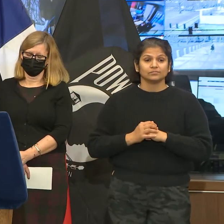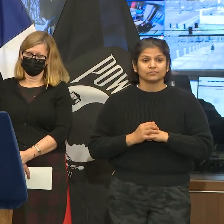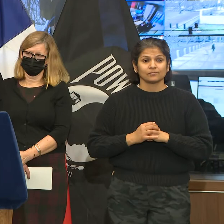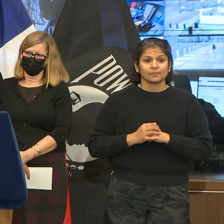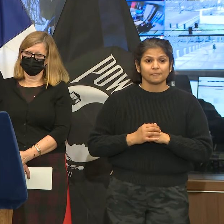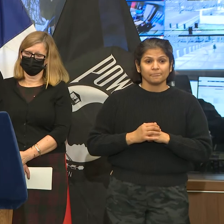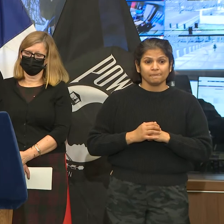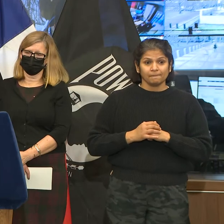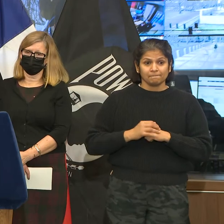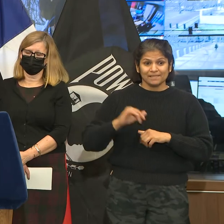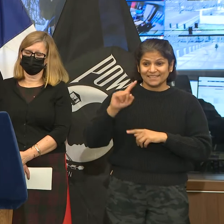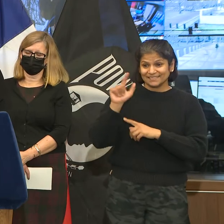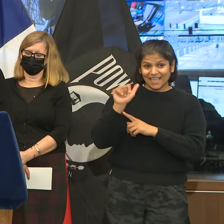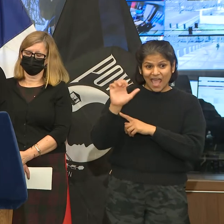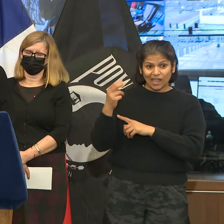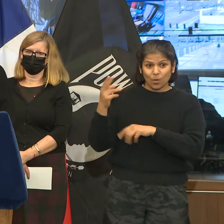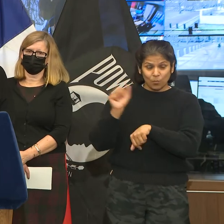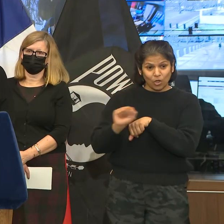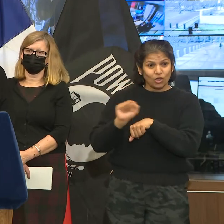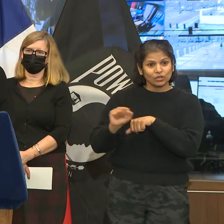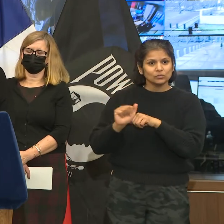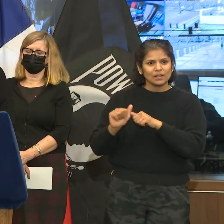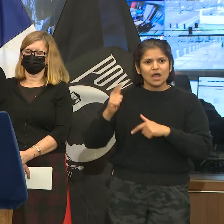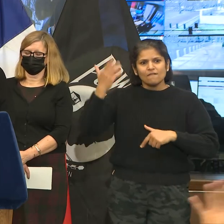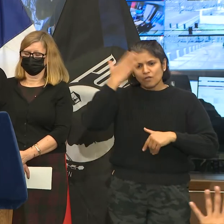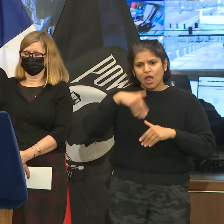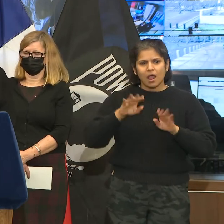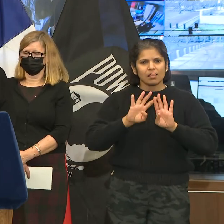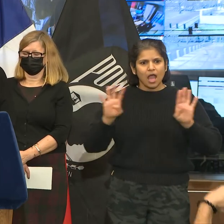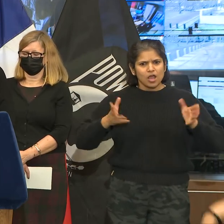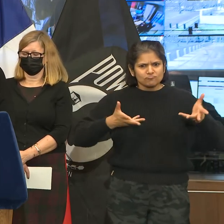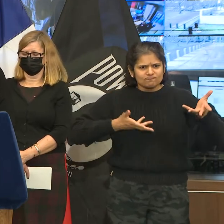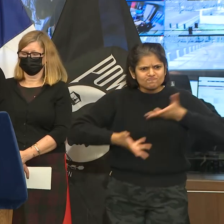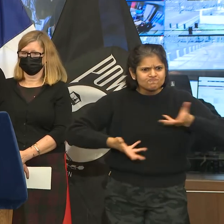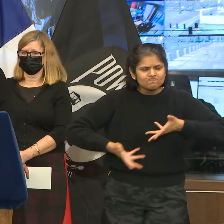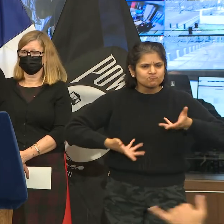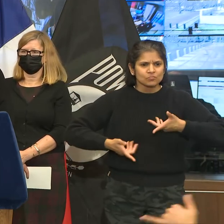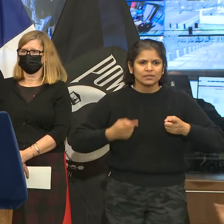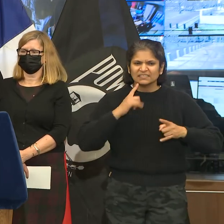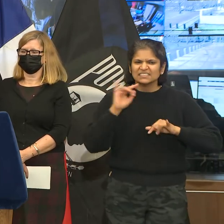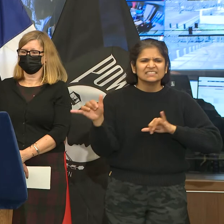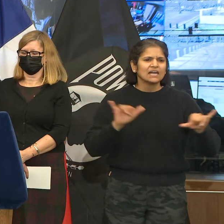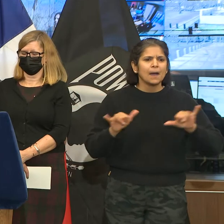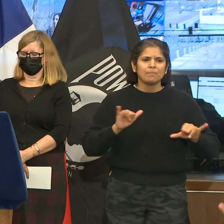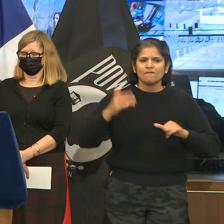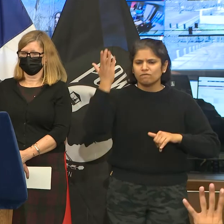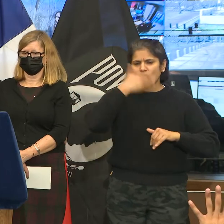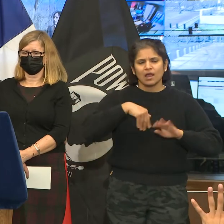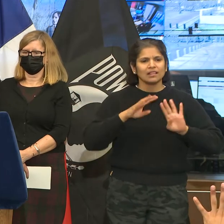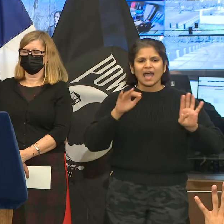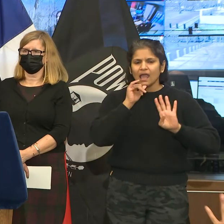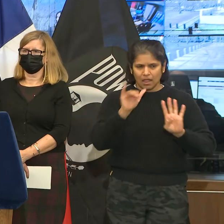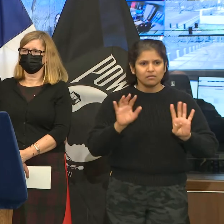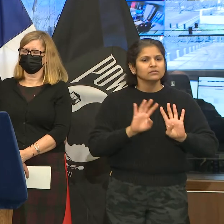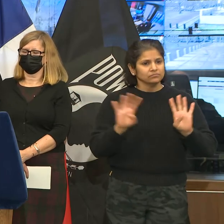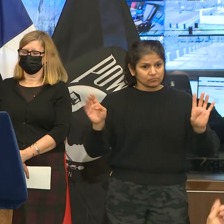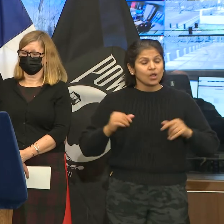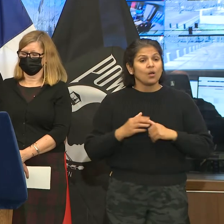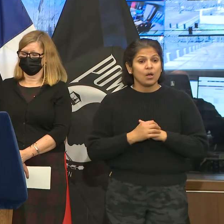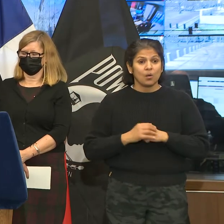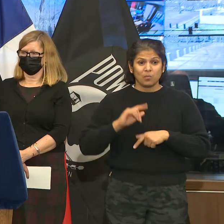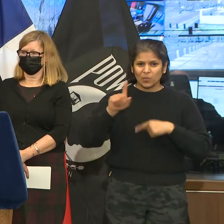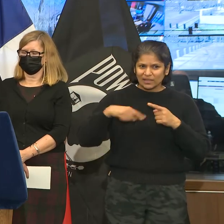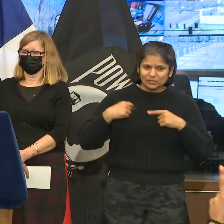line. OEM Command Center is the front line. This is who really helps us when there is an issue, when there is